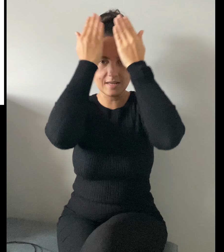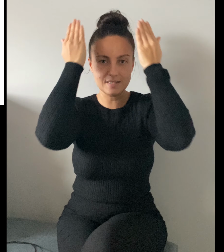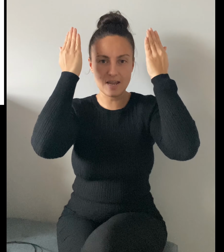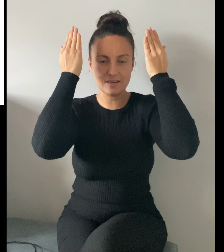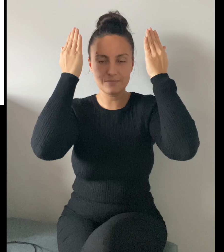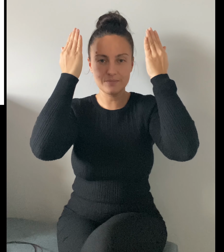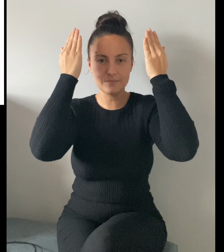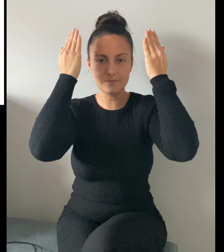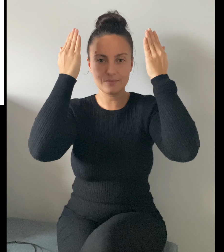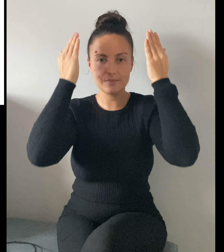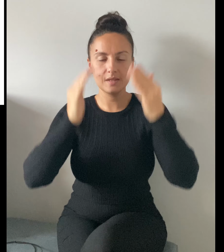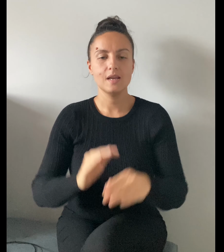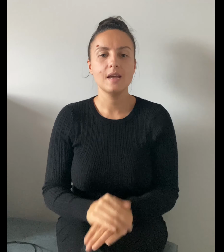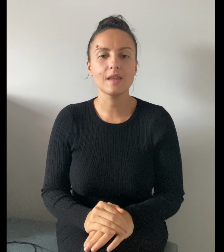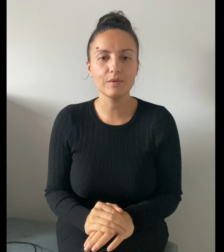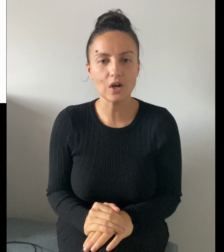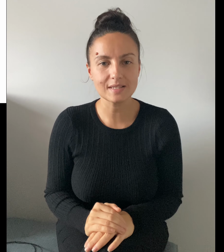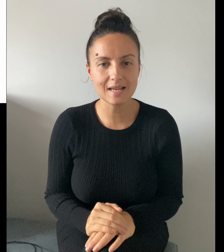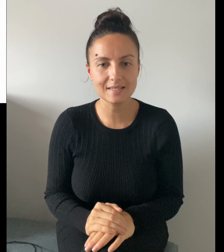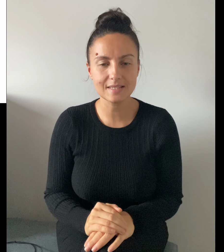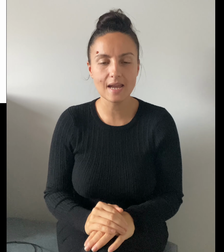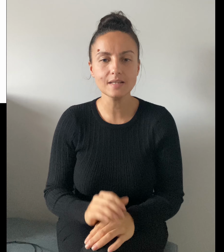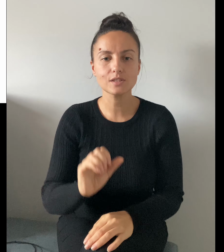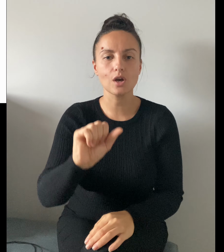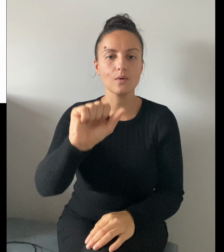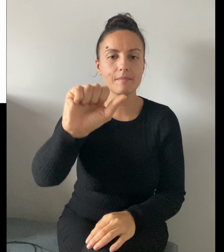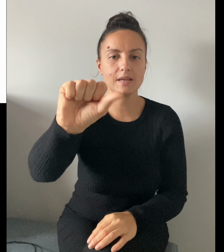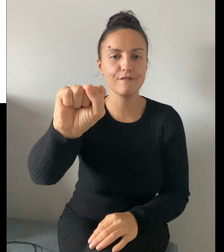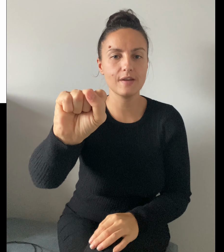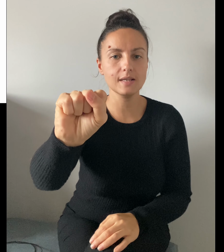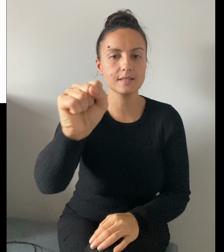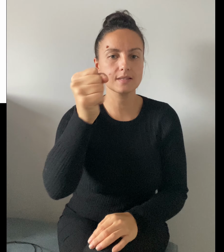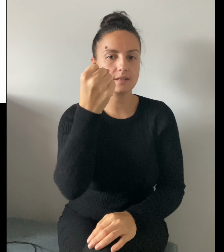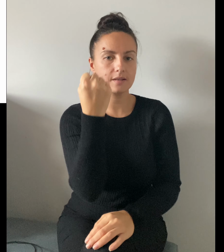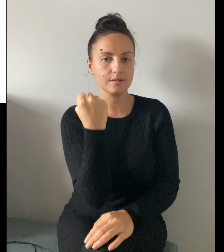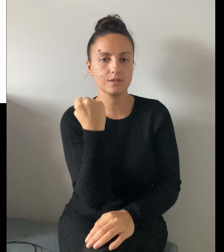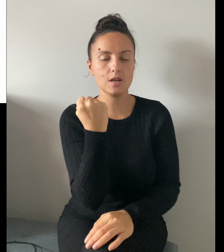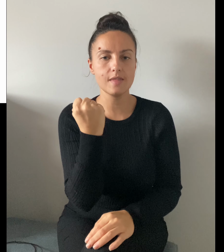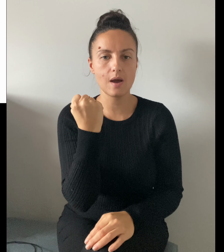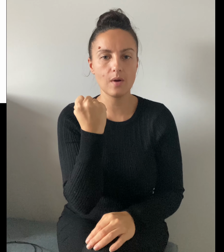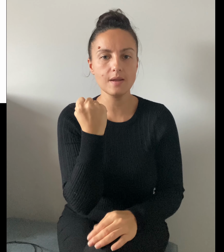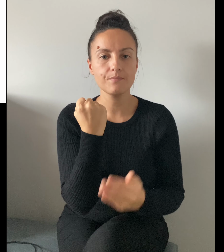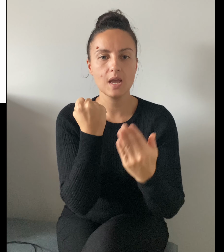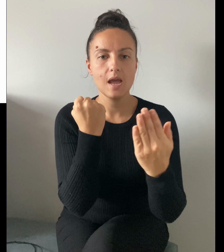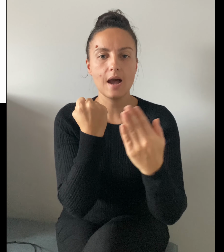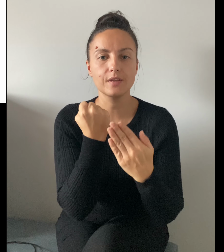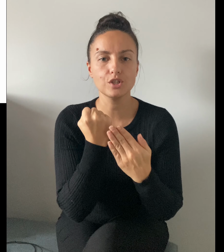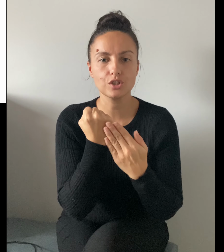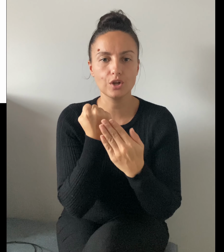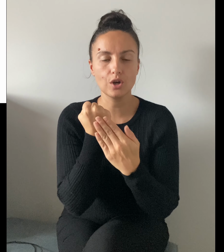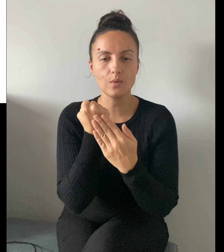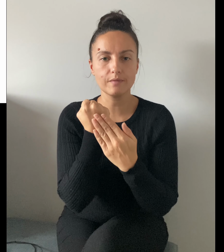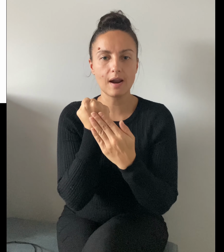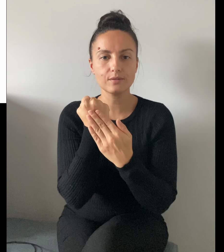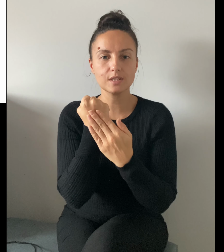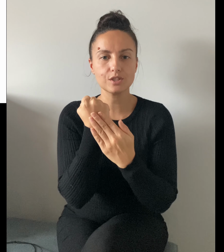Friday. Then we've got Saturday, so make a fist and turn it that way, and then you're just going to go round in a